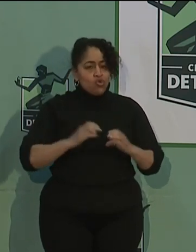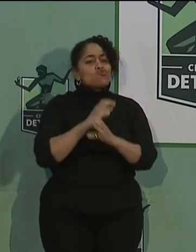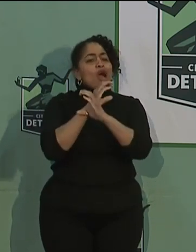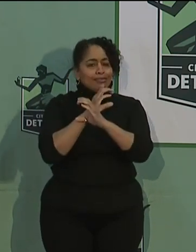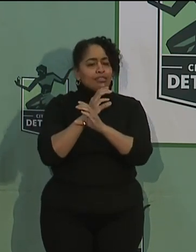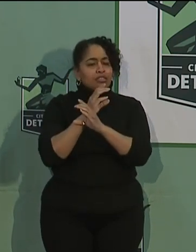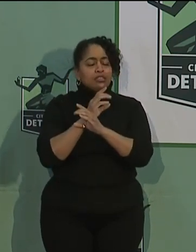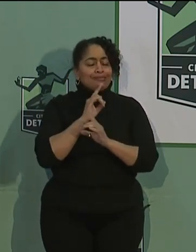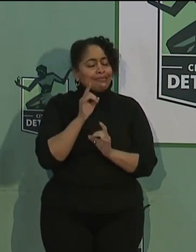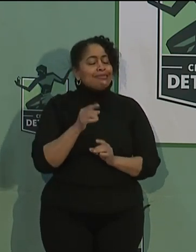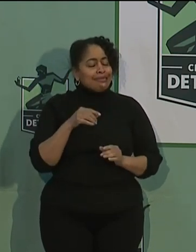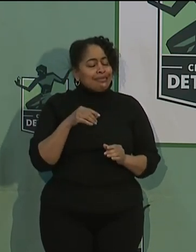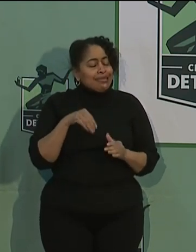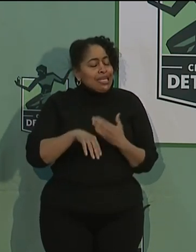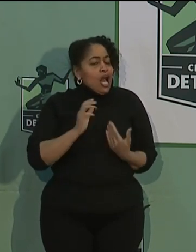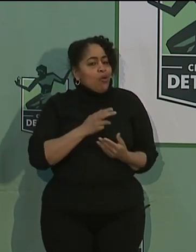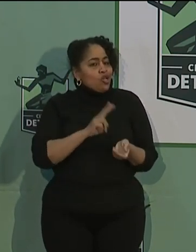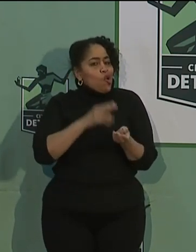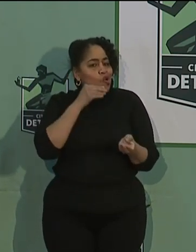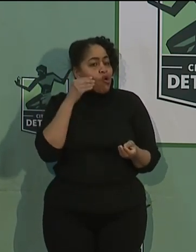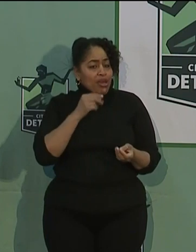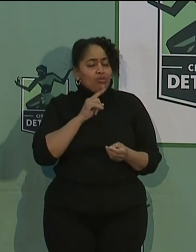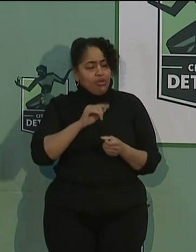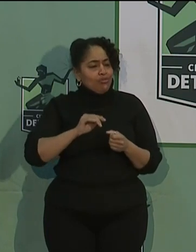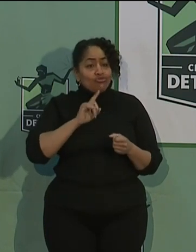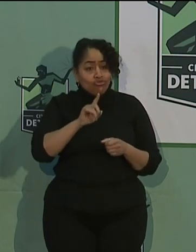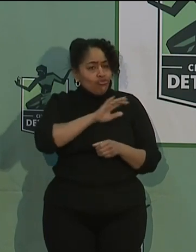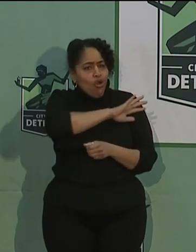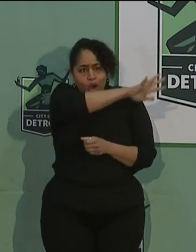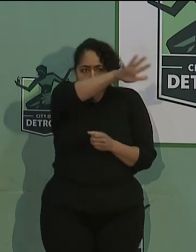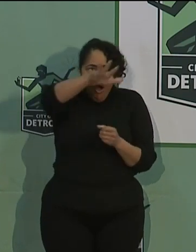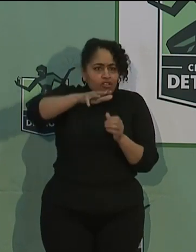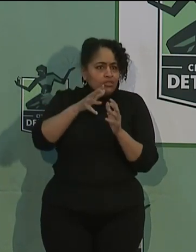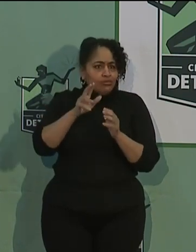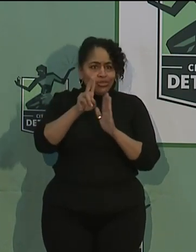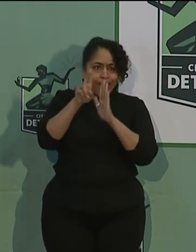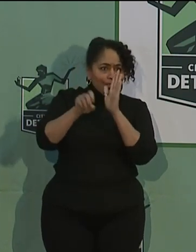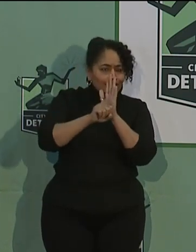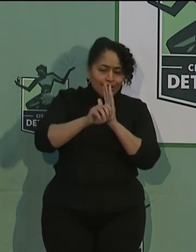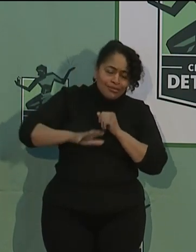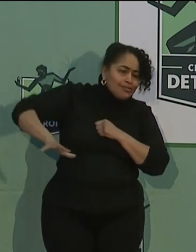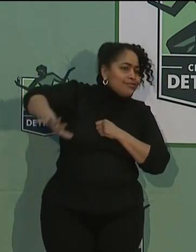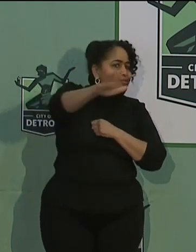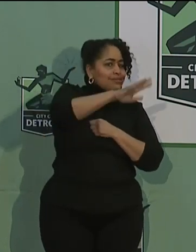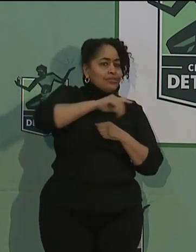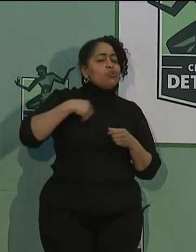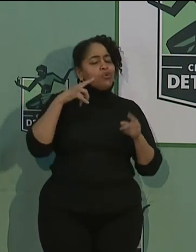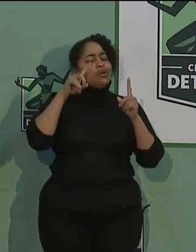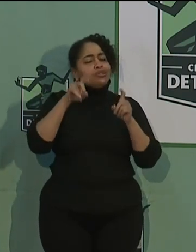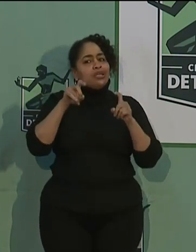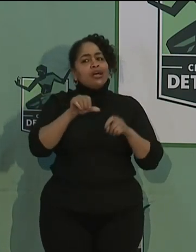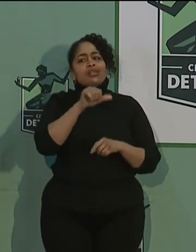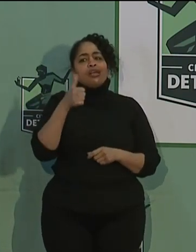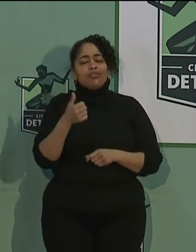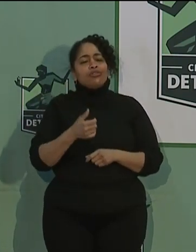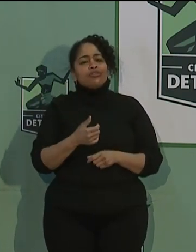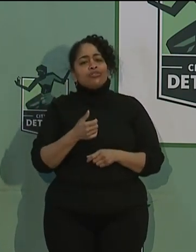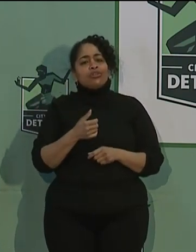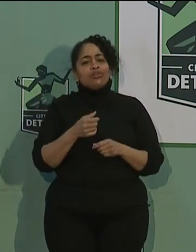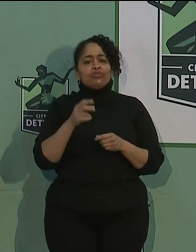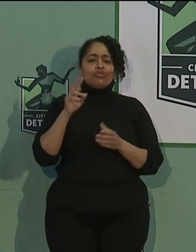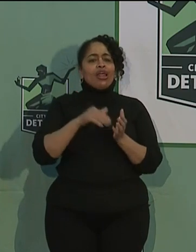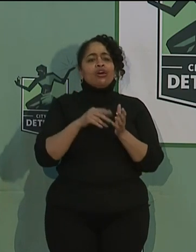country, and we're going to test another 2,000 folks over the next week